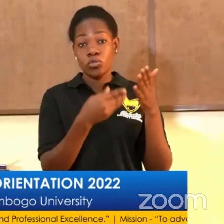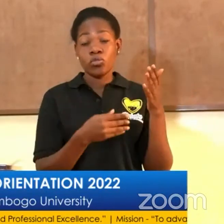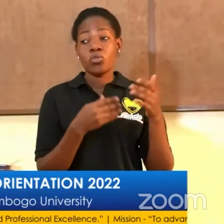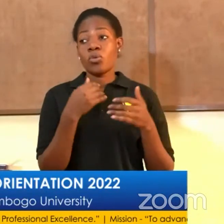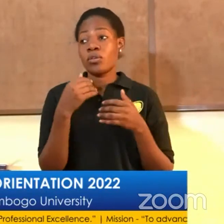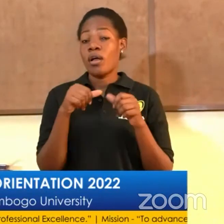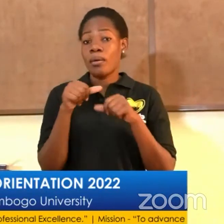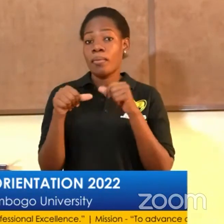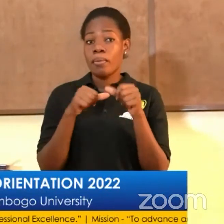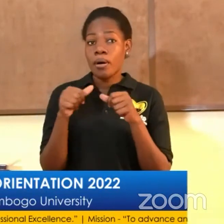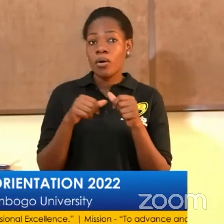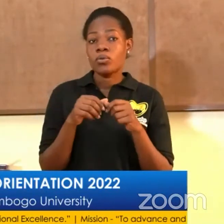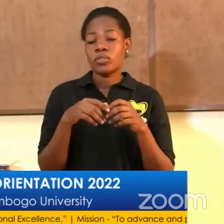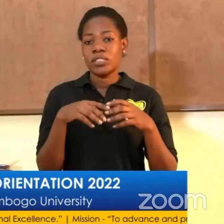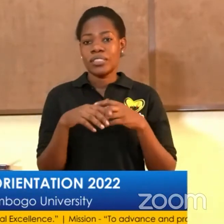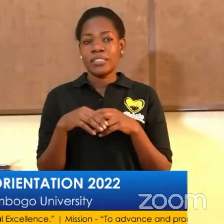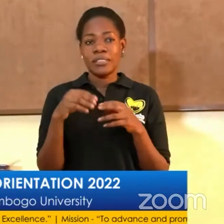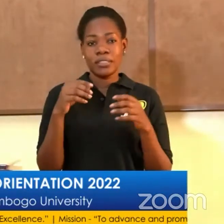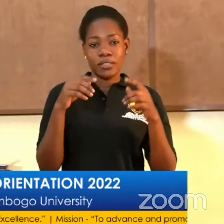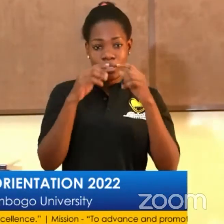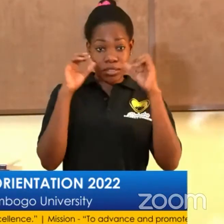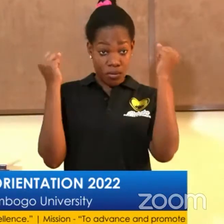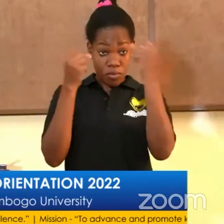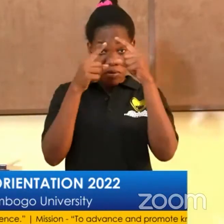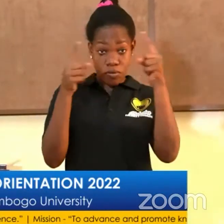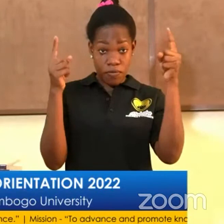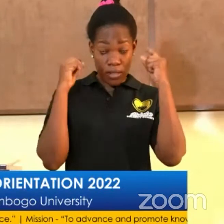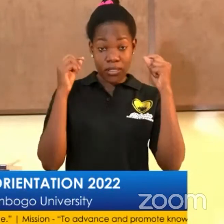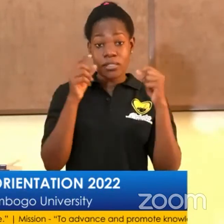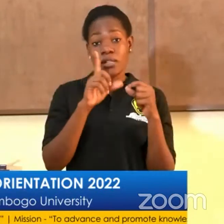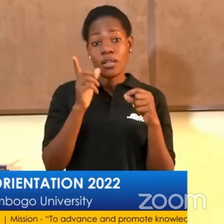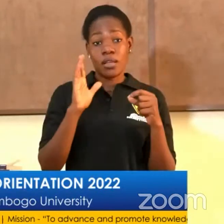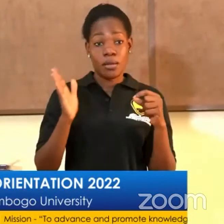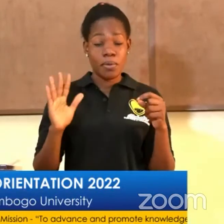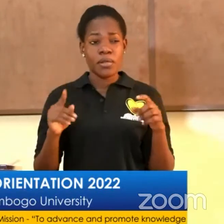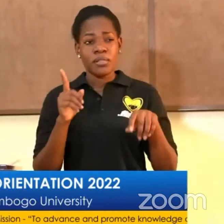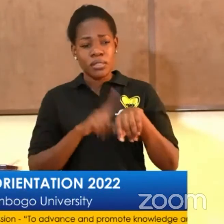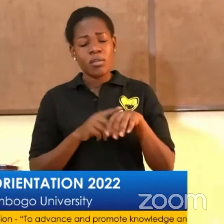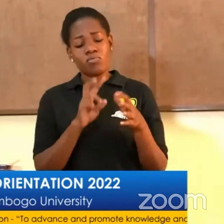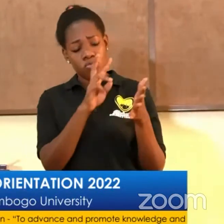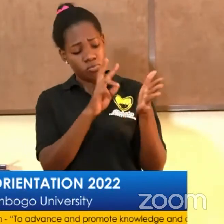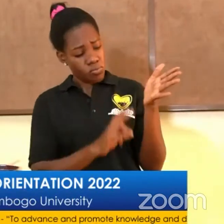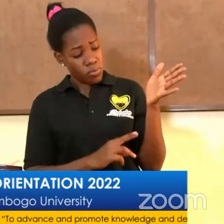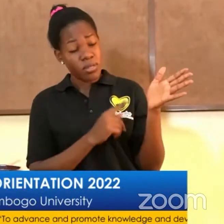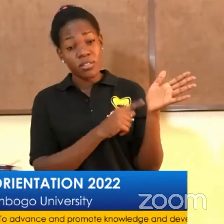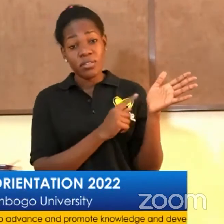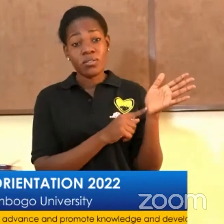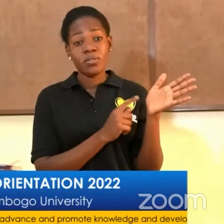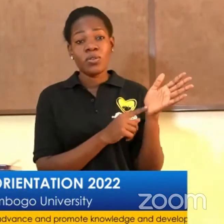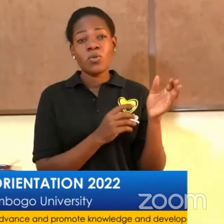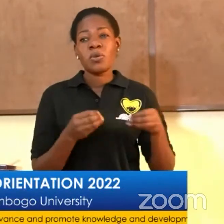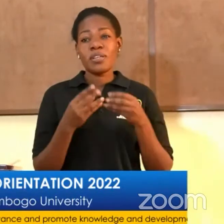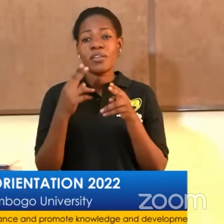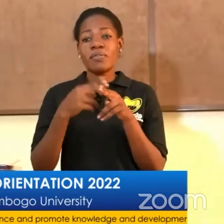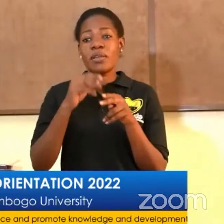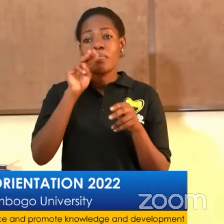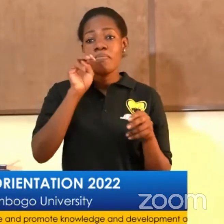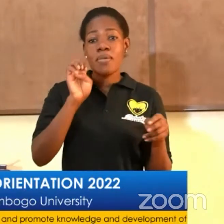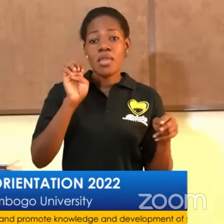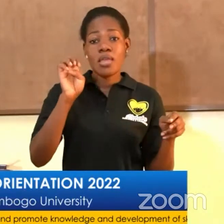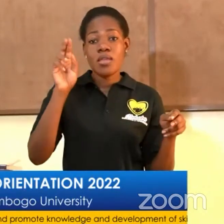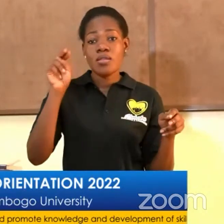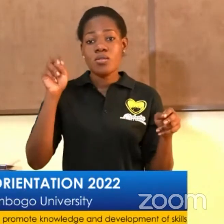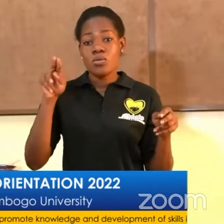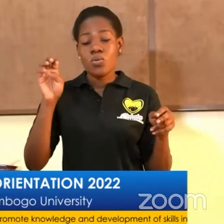Kyambogo University Library. So when you view it, that's why I said it is our menu, reading menu for